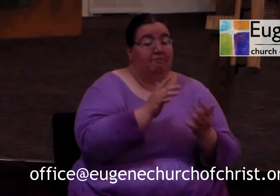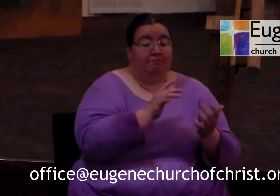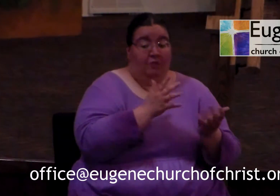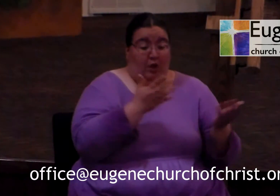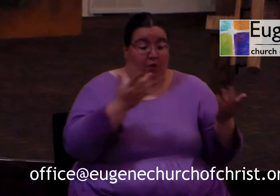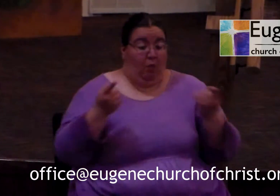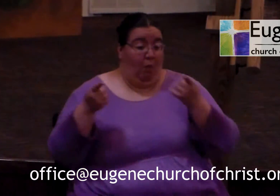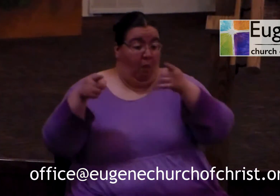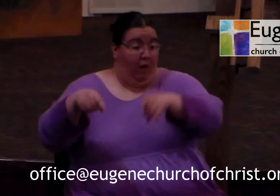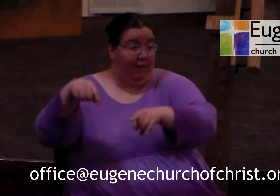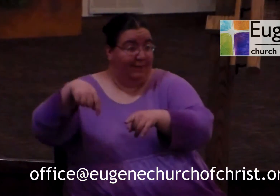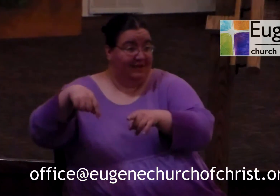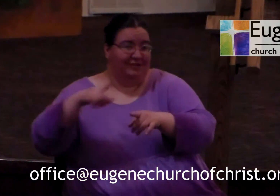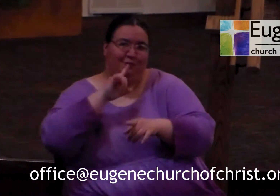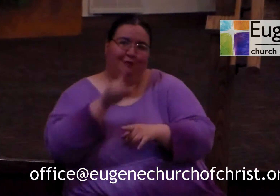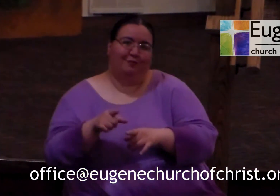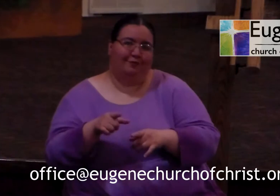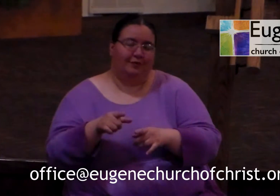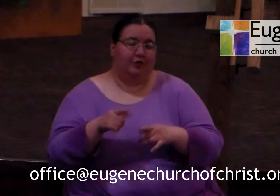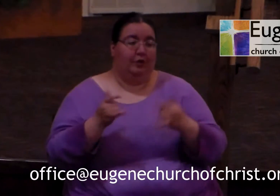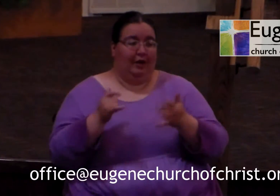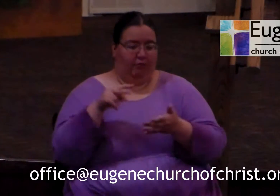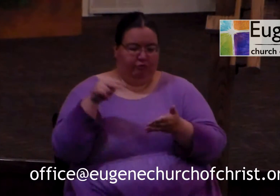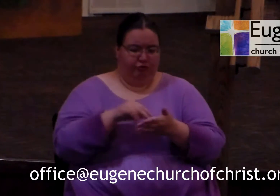minute to John chapter 18.